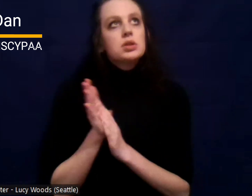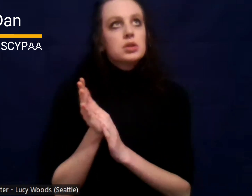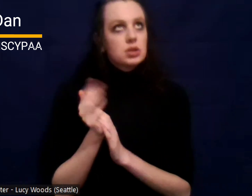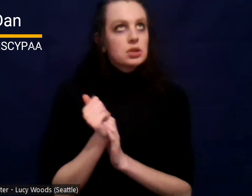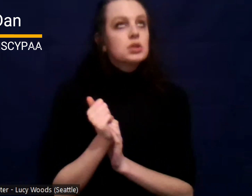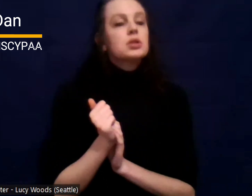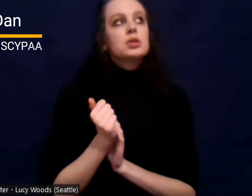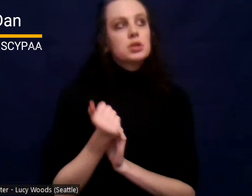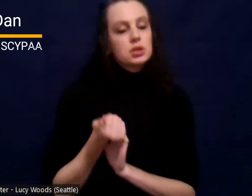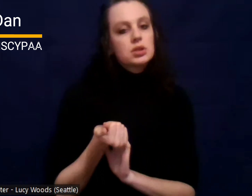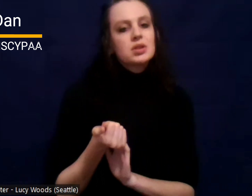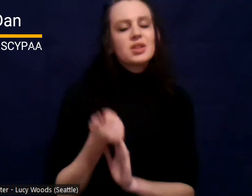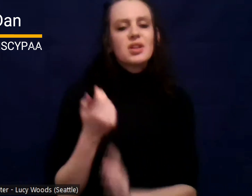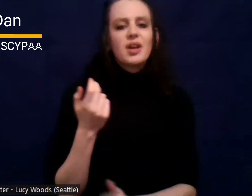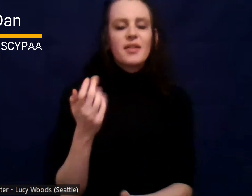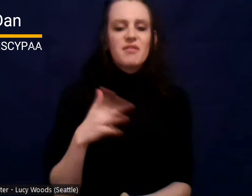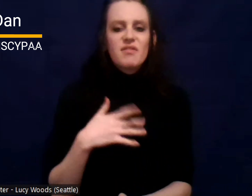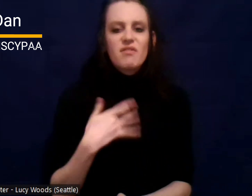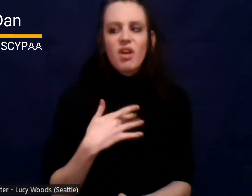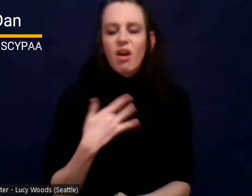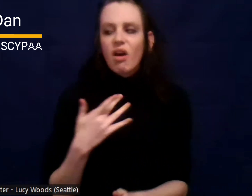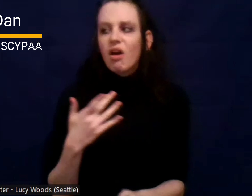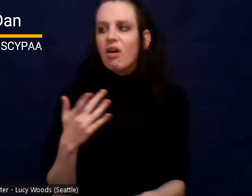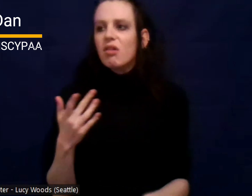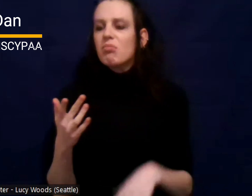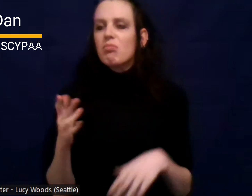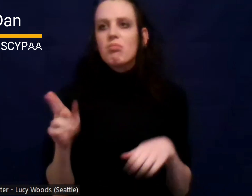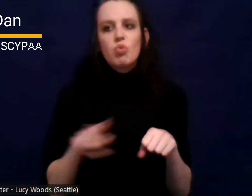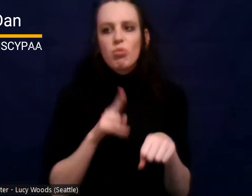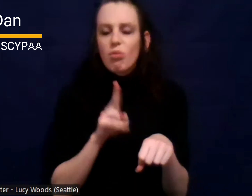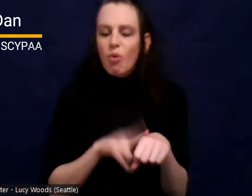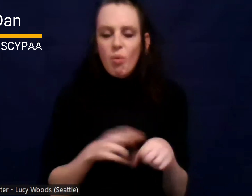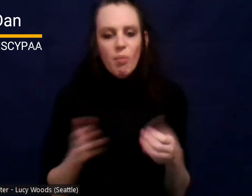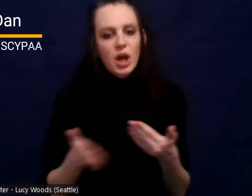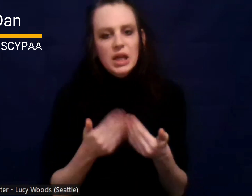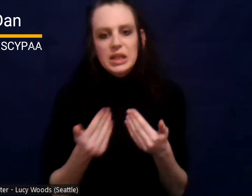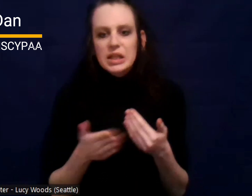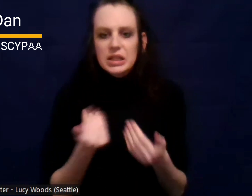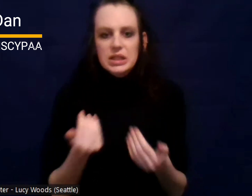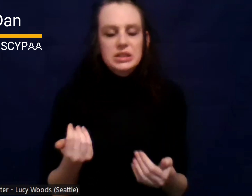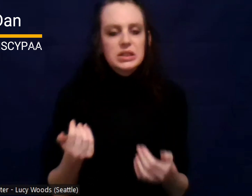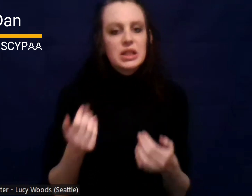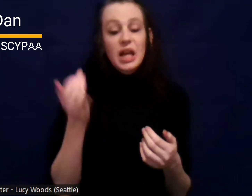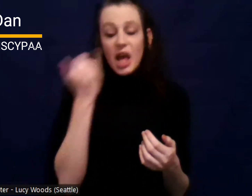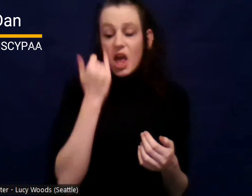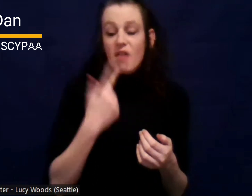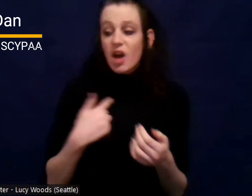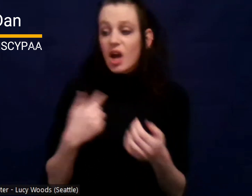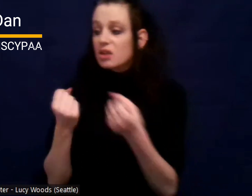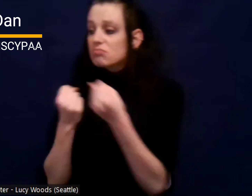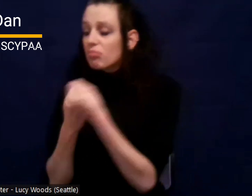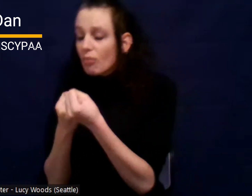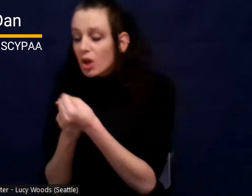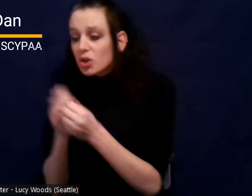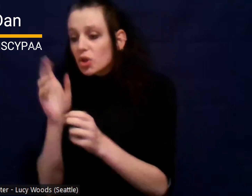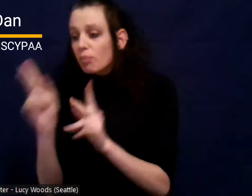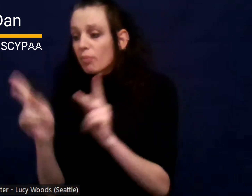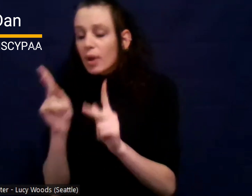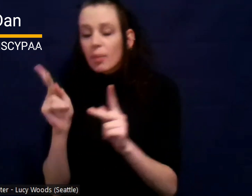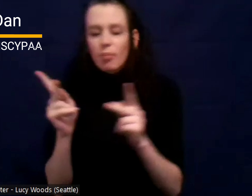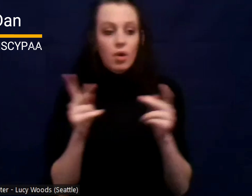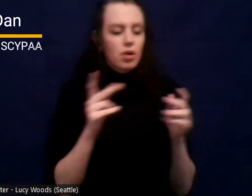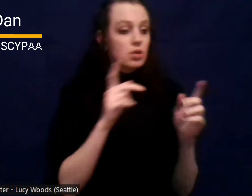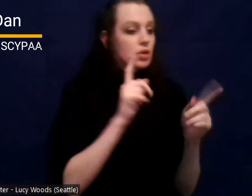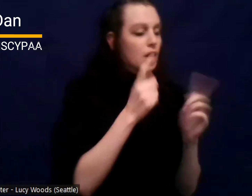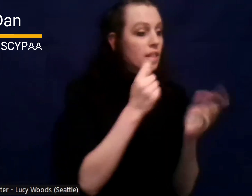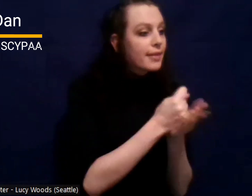it almost comes second nature, as long as I'm doing the things that I need to do, like sponsoring guys and going to meetings, and I talk to my therapist, I talk to